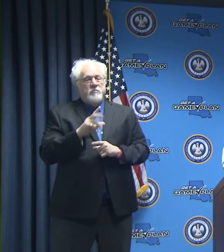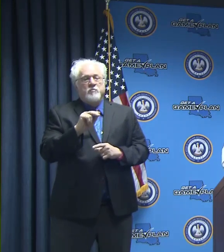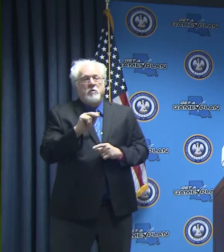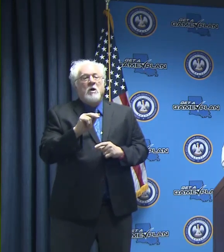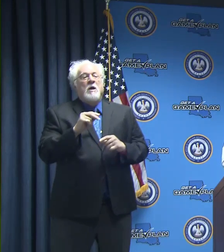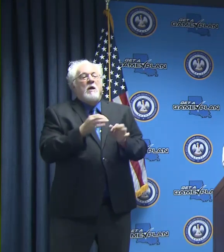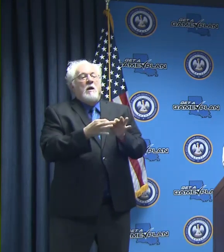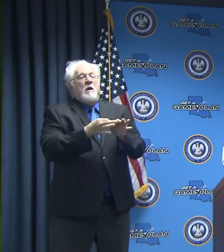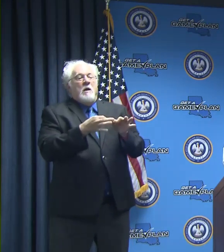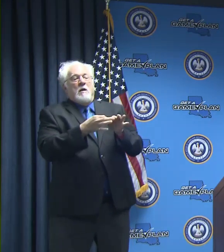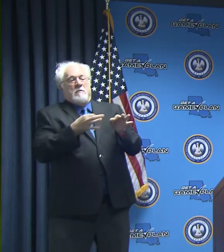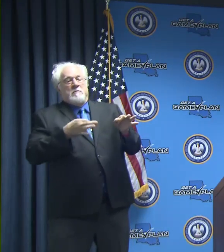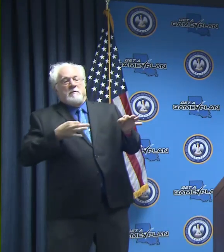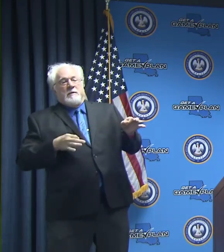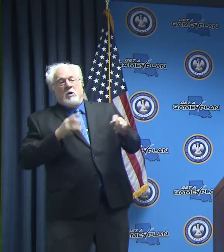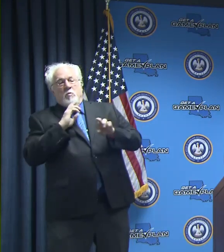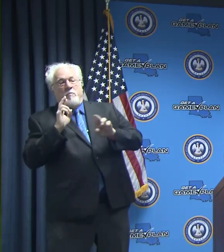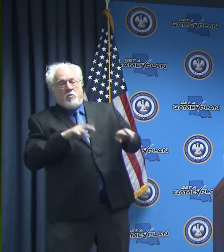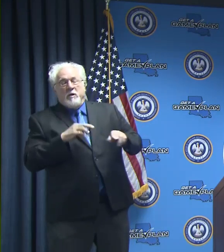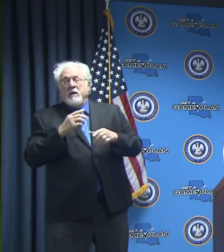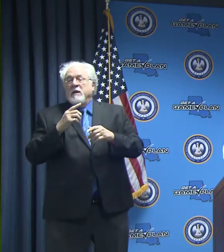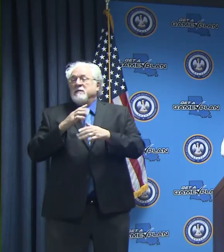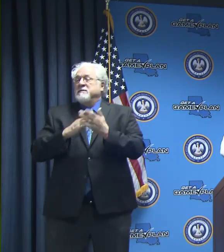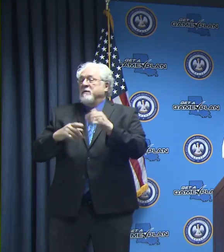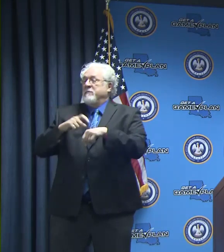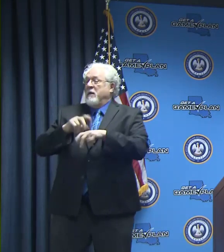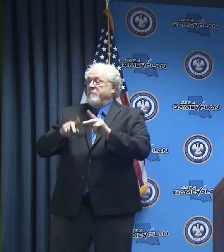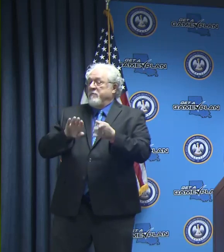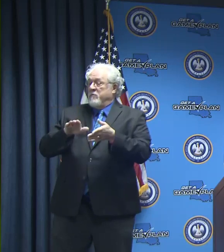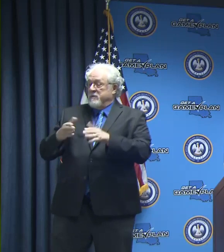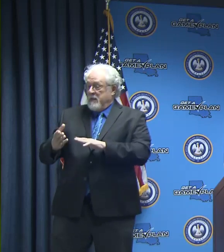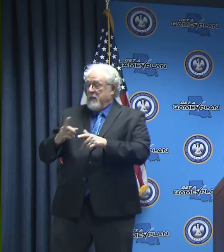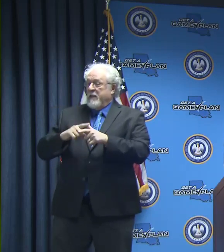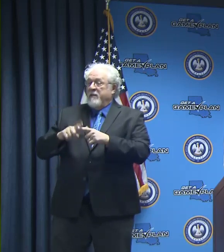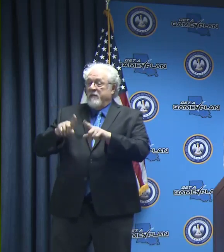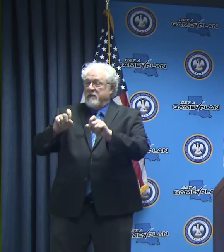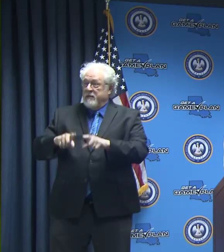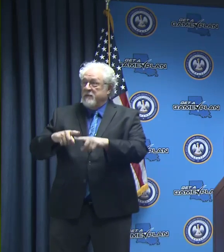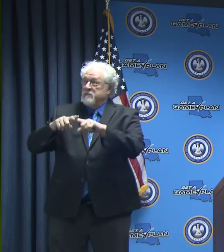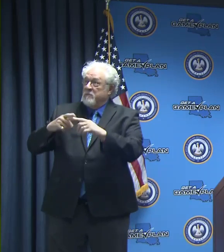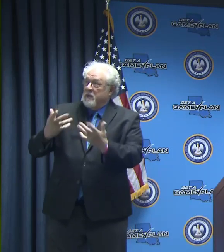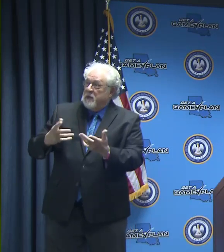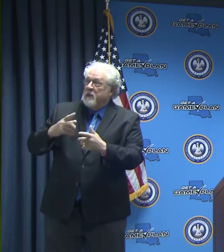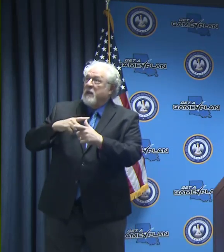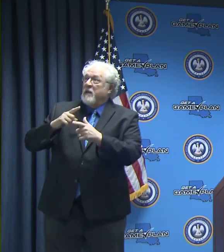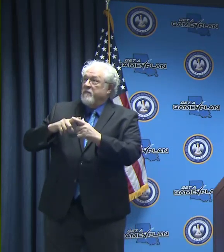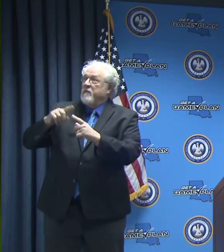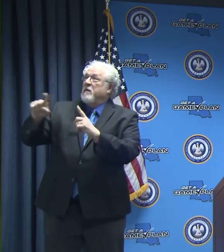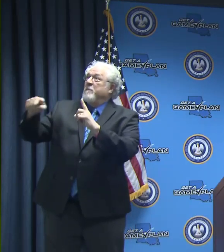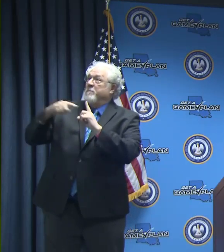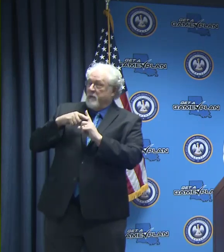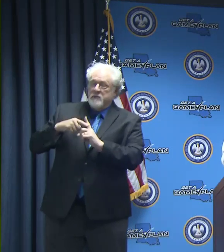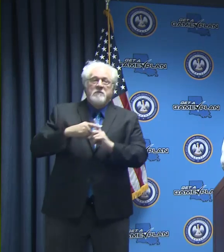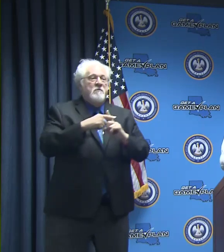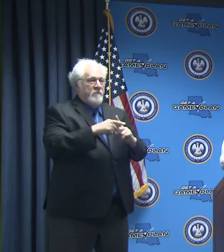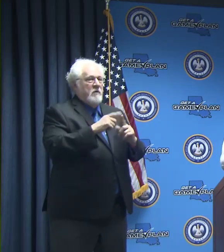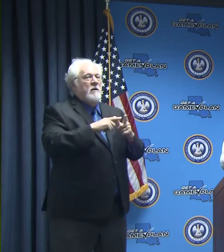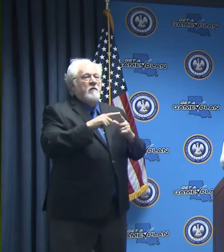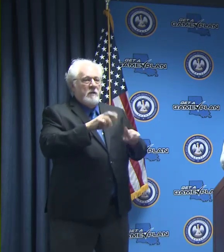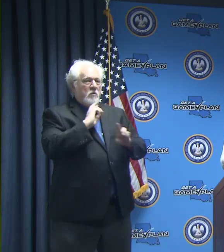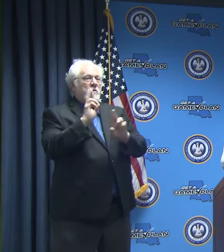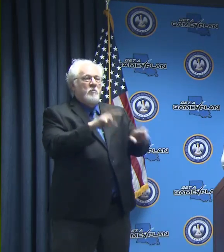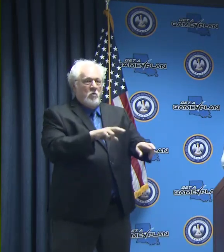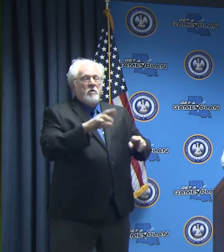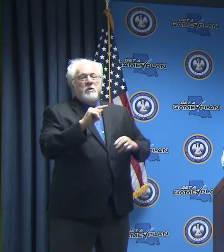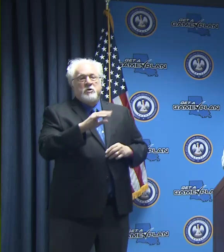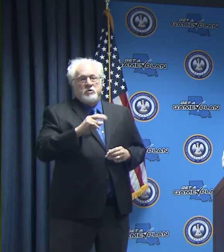reporting, and sometimes people die and a test is pending, and it's not until the test comes in positive that death is then